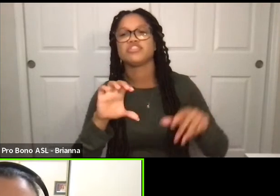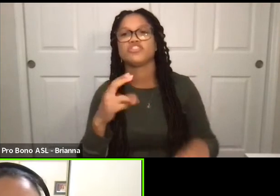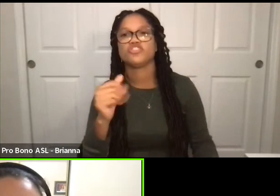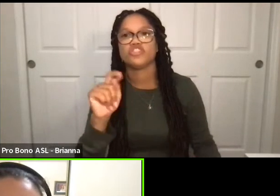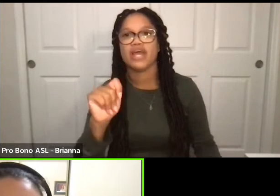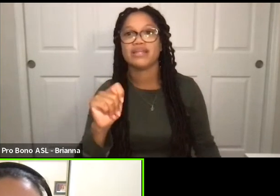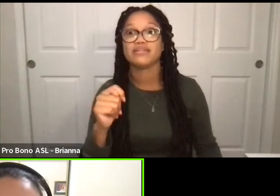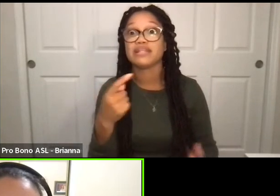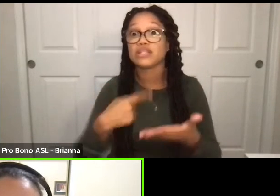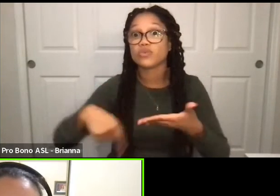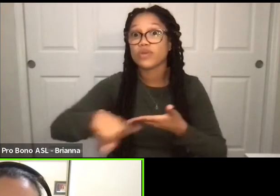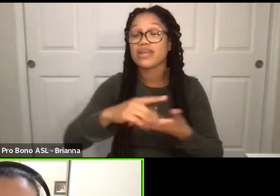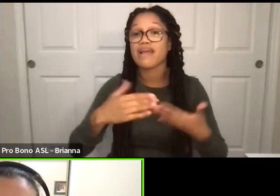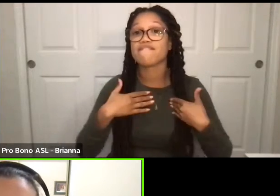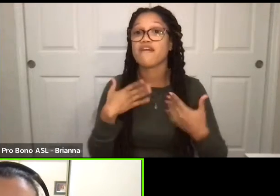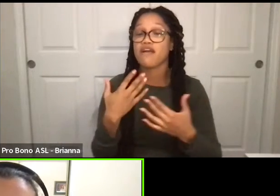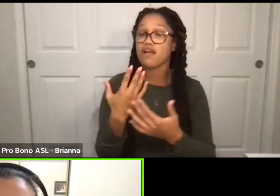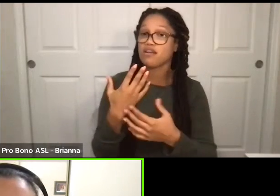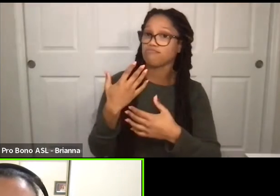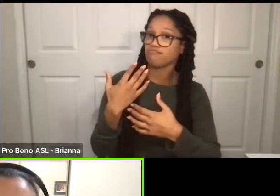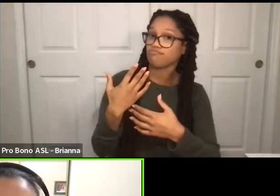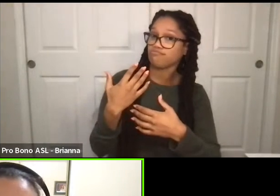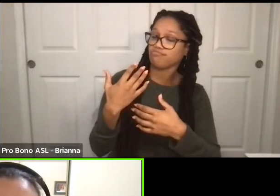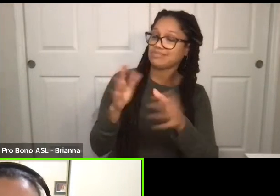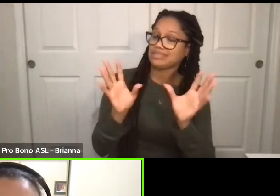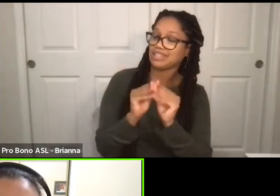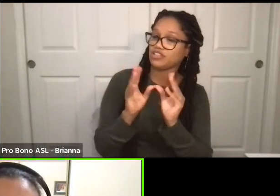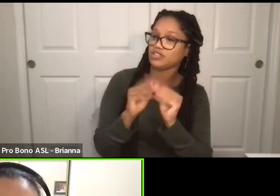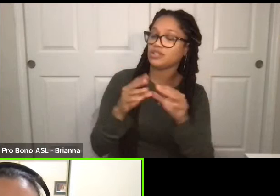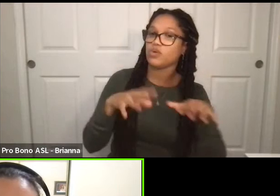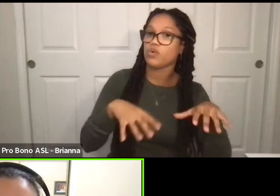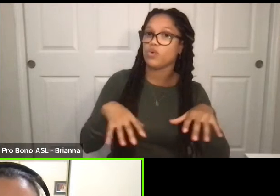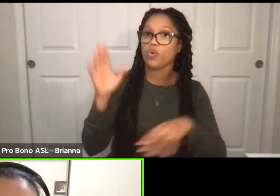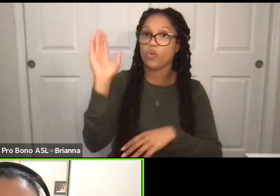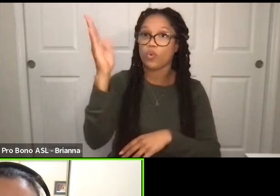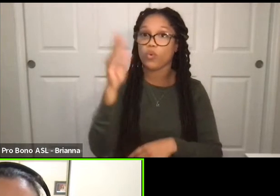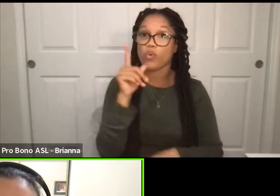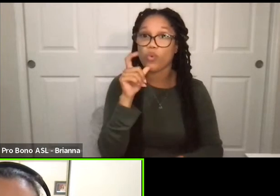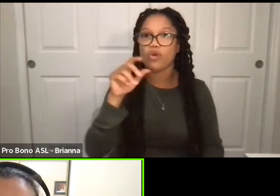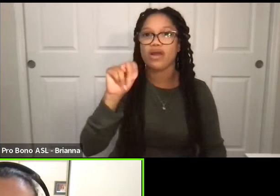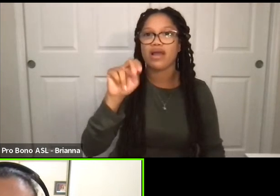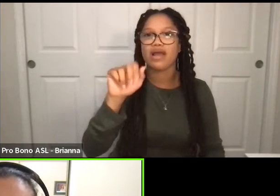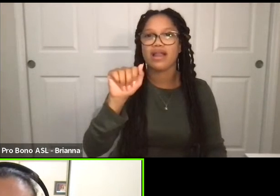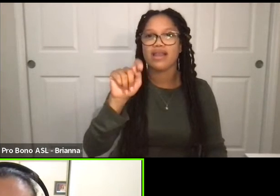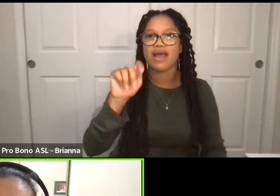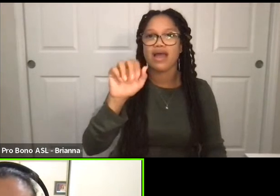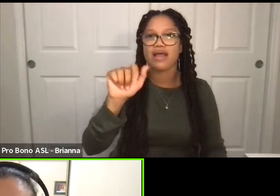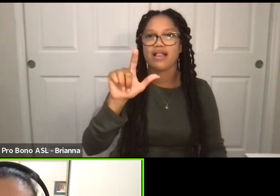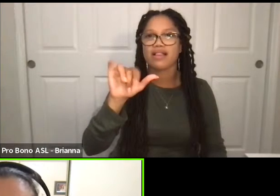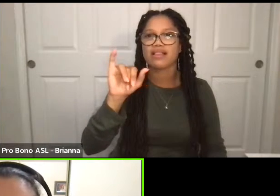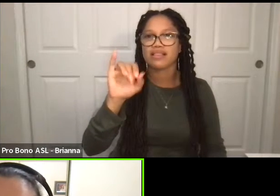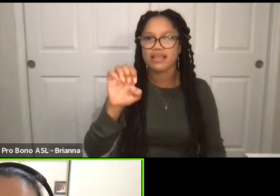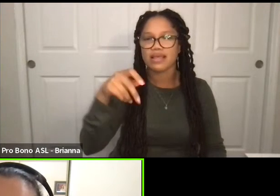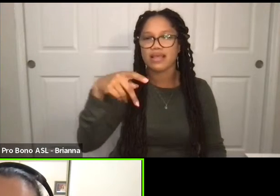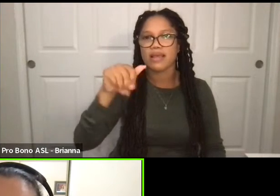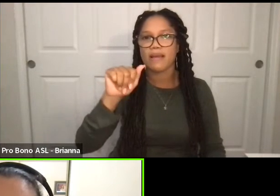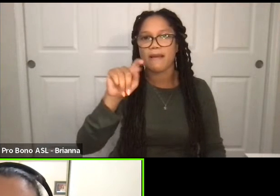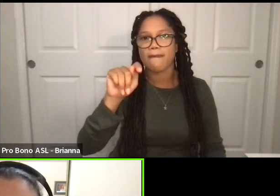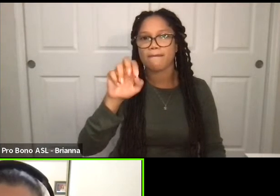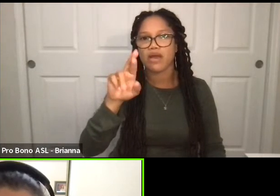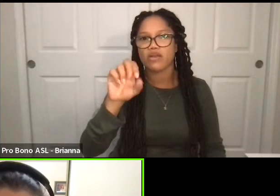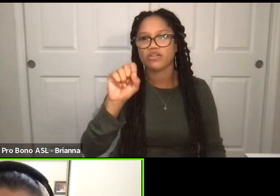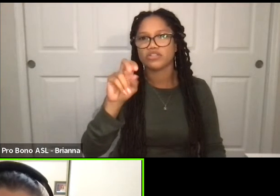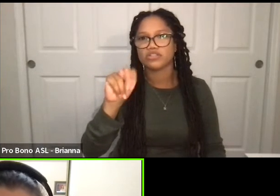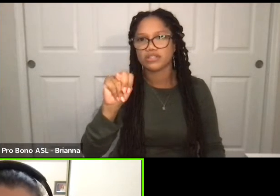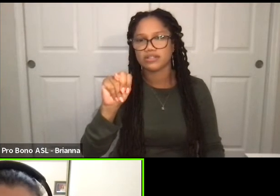next week that's led by Natalie Patterson on an ancient tool for modern living and connection called Being in